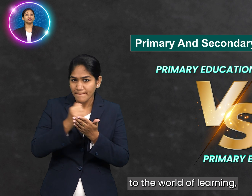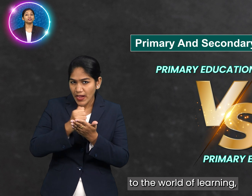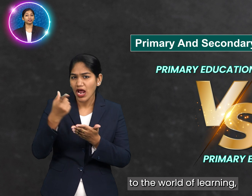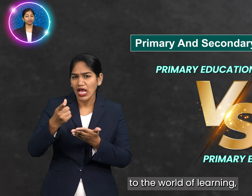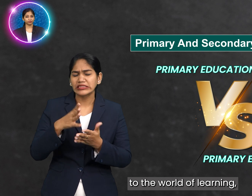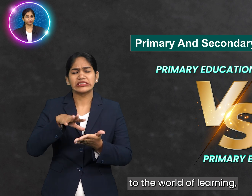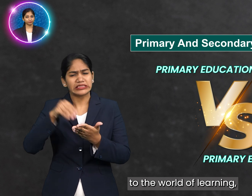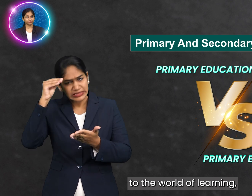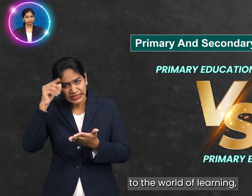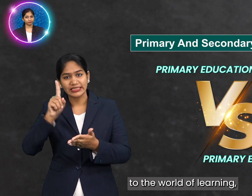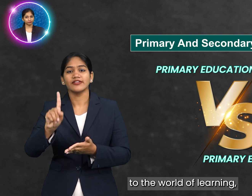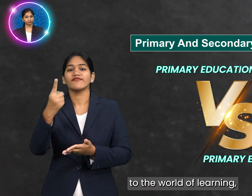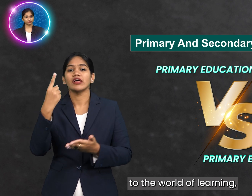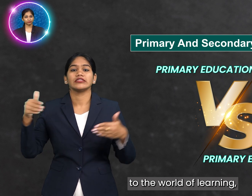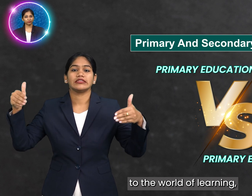world of learning,